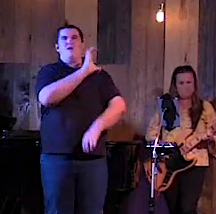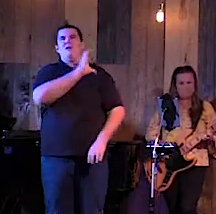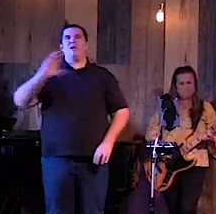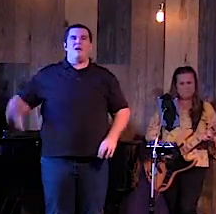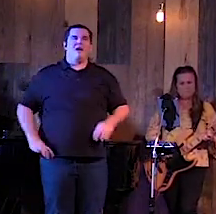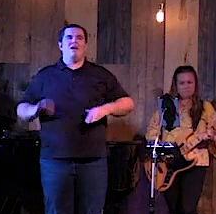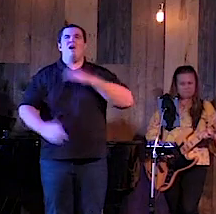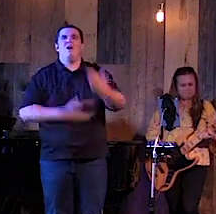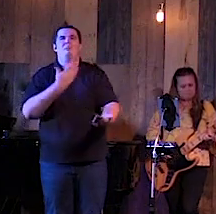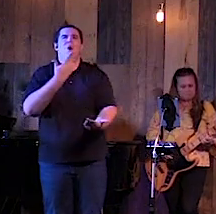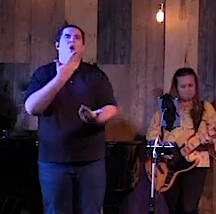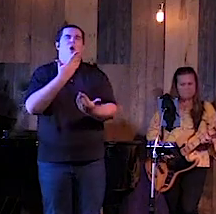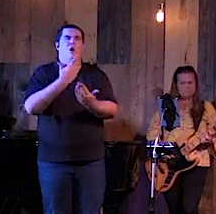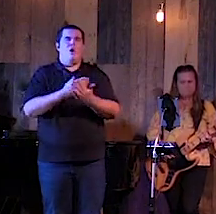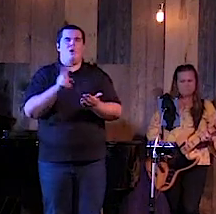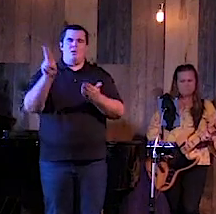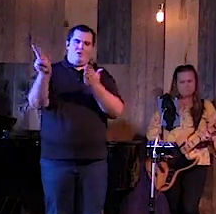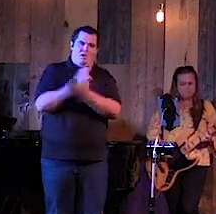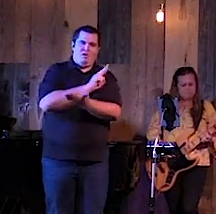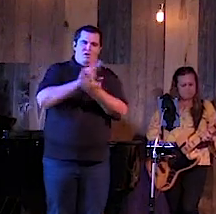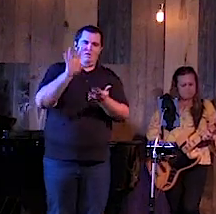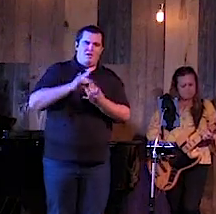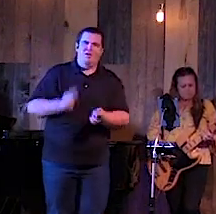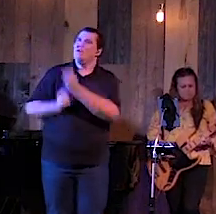Church of Christ was